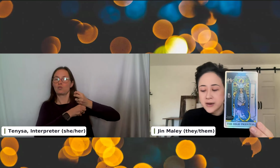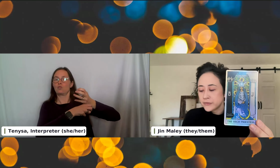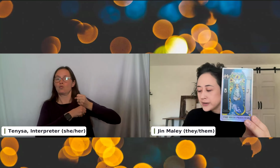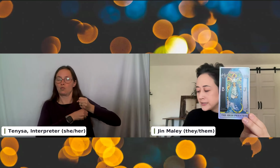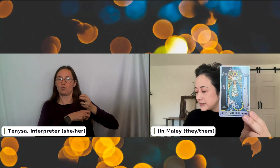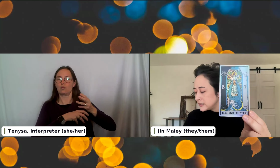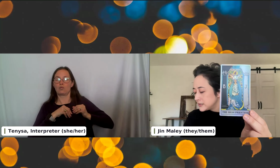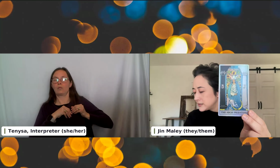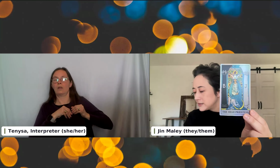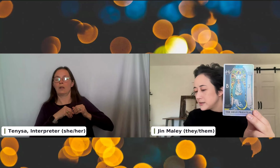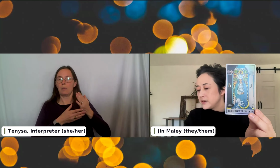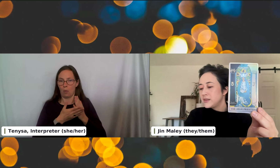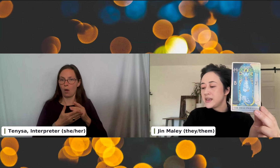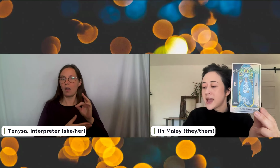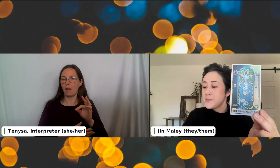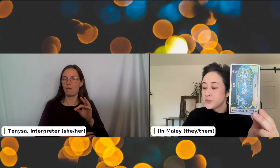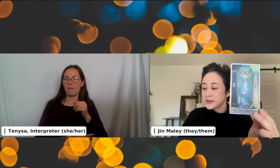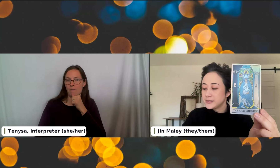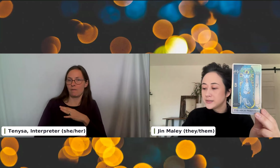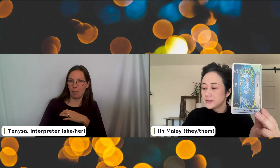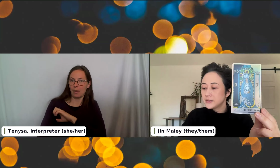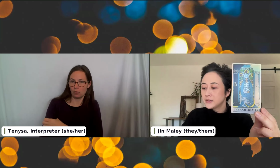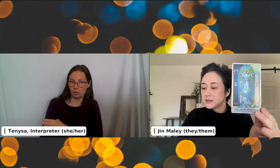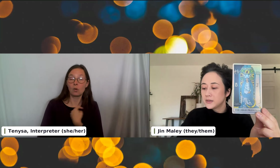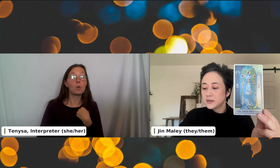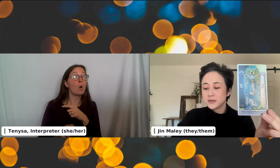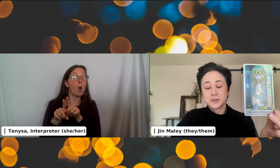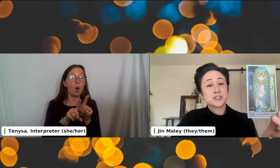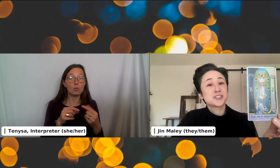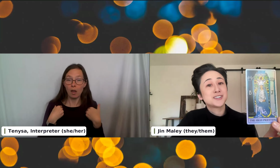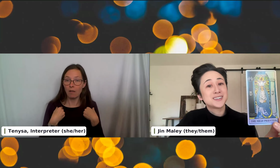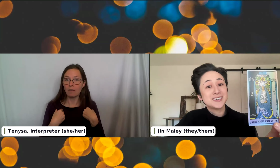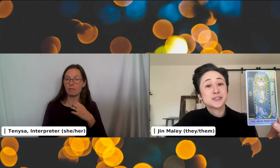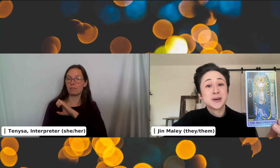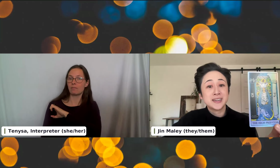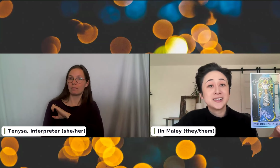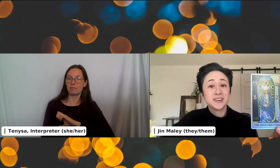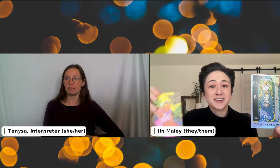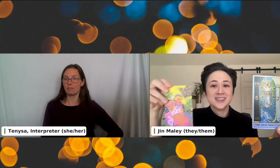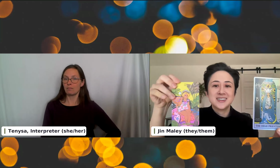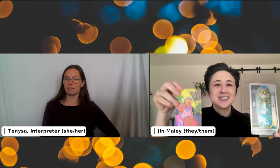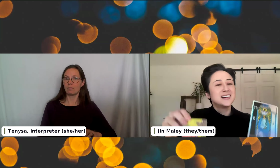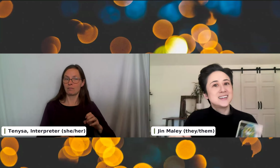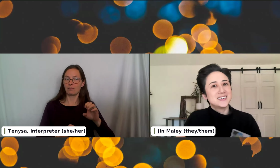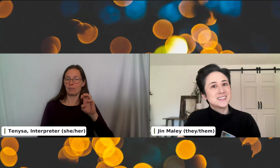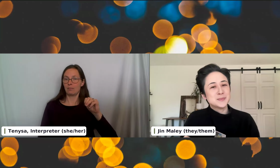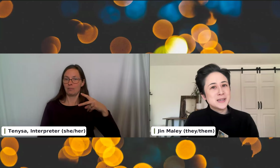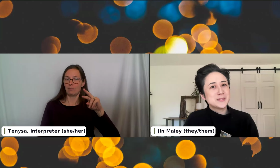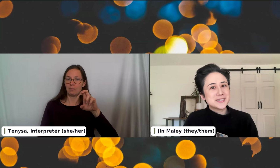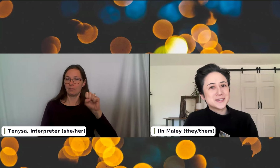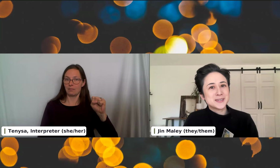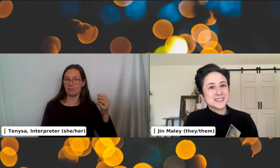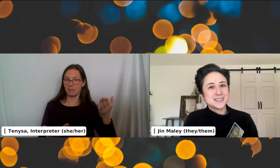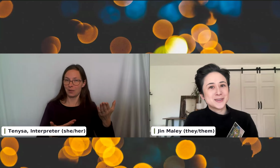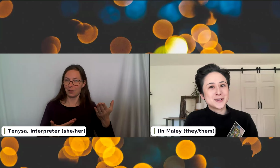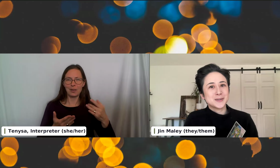We have, for instance, the Empress, which is right here. Sometimes